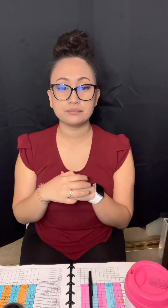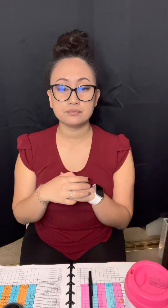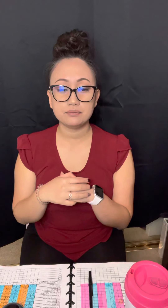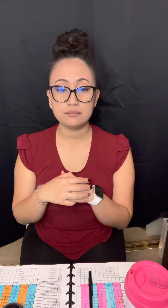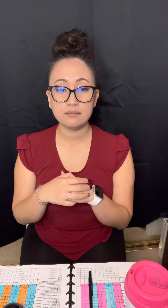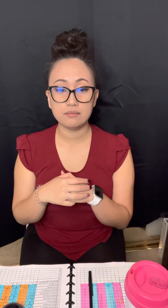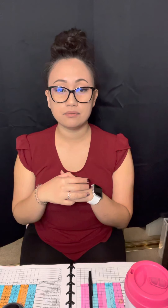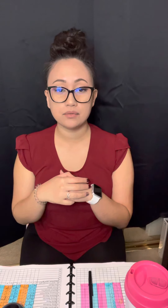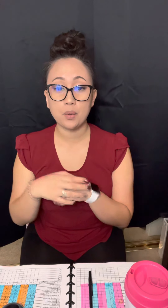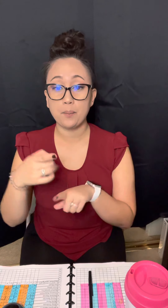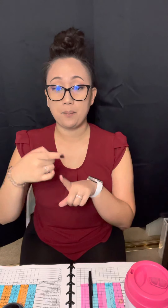U.S.